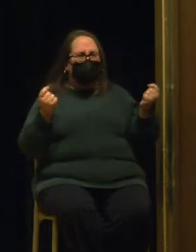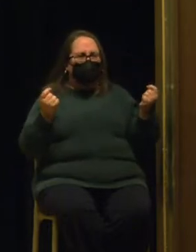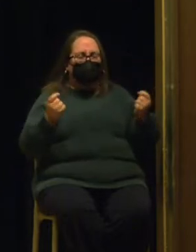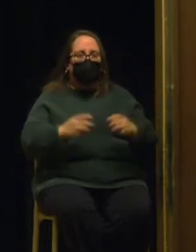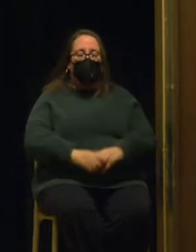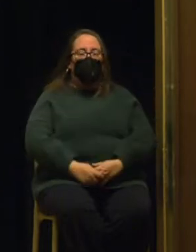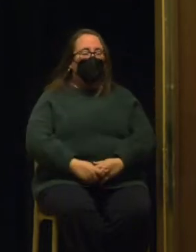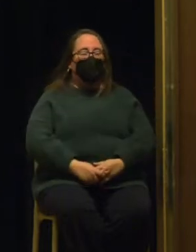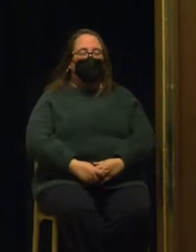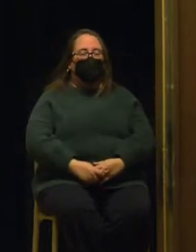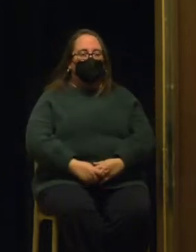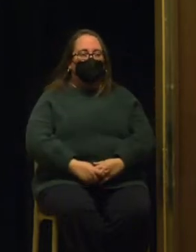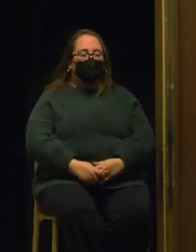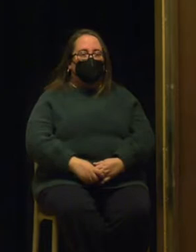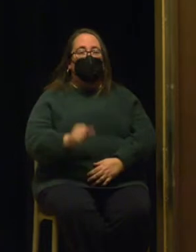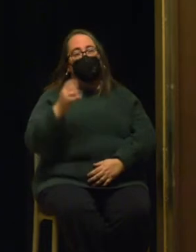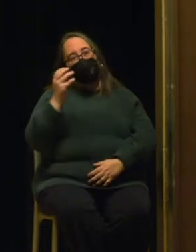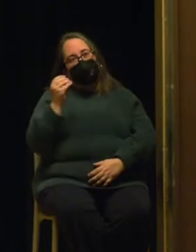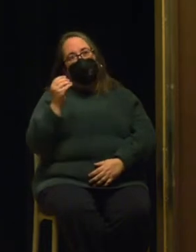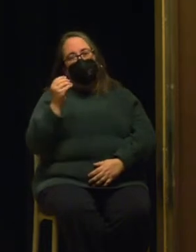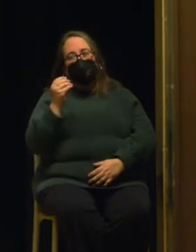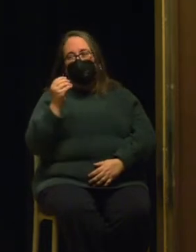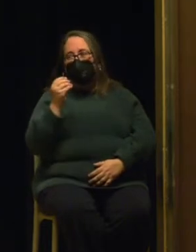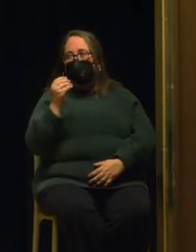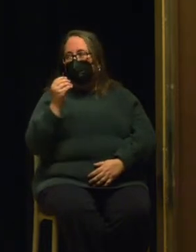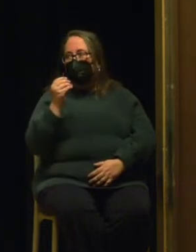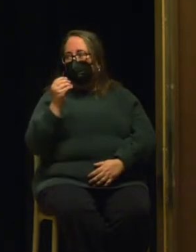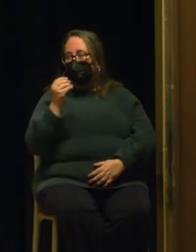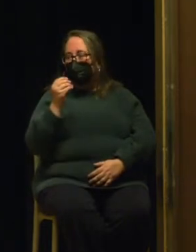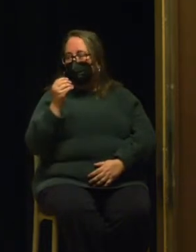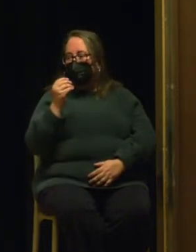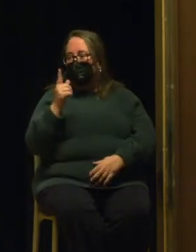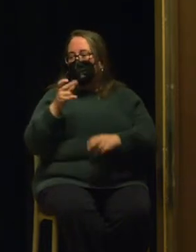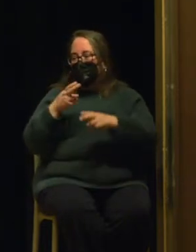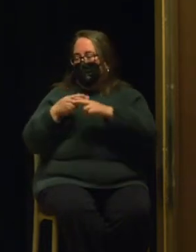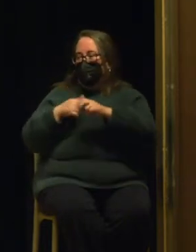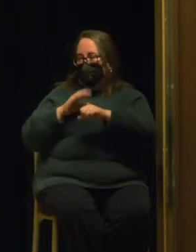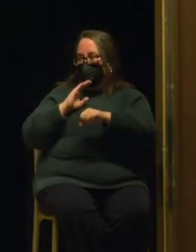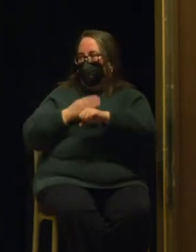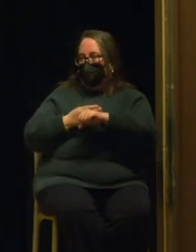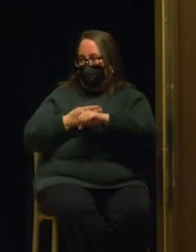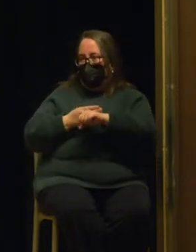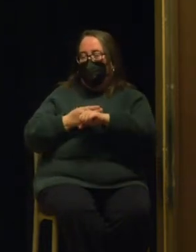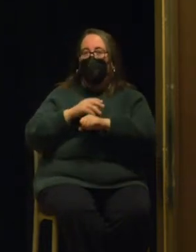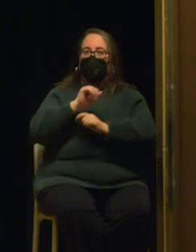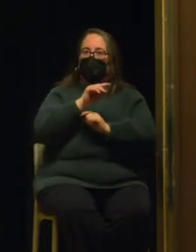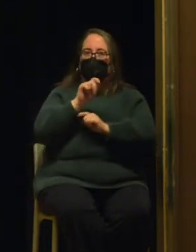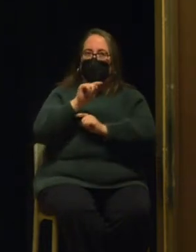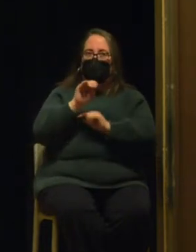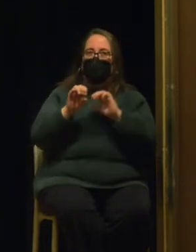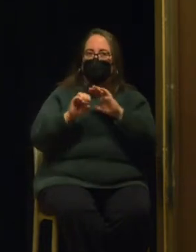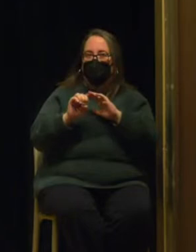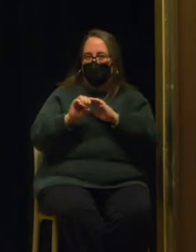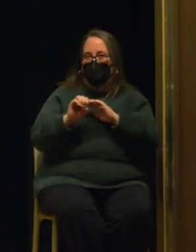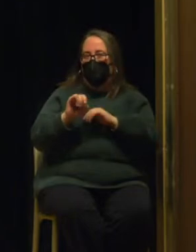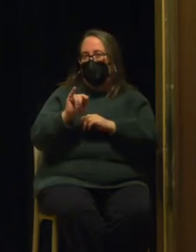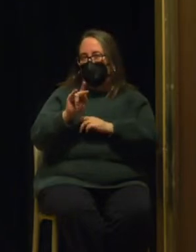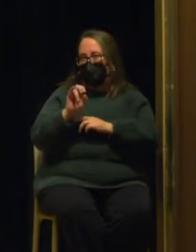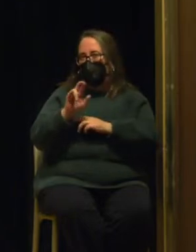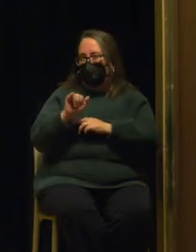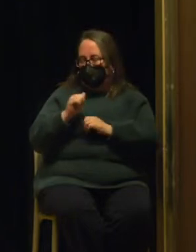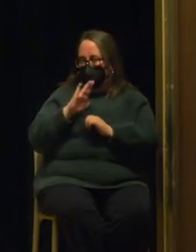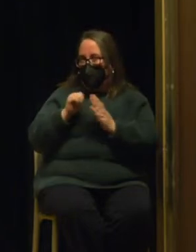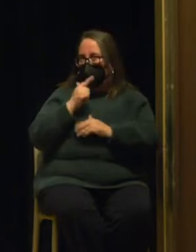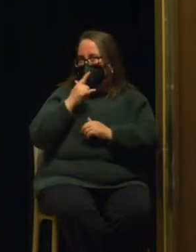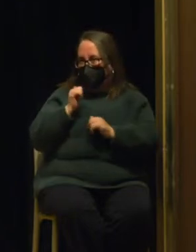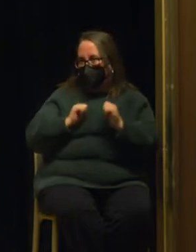what is going on? Right. So I do have, since you mentioned your daughter in Abbott Elementary, we love that show. We all love that show.